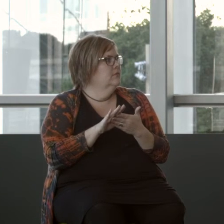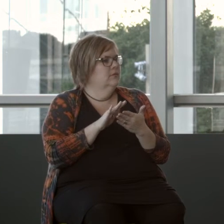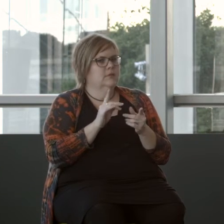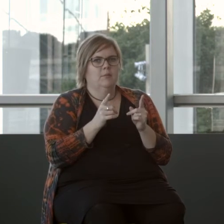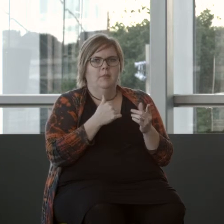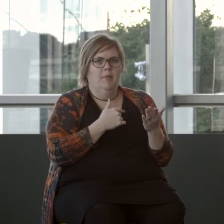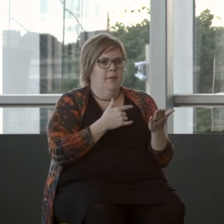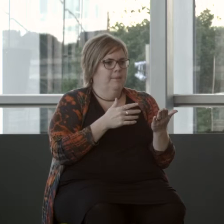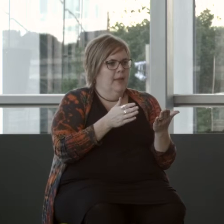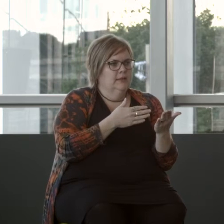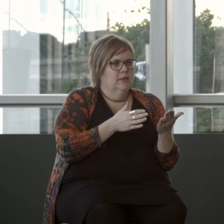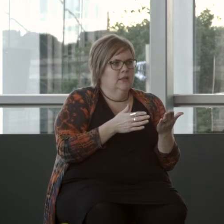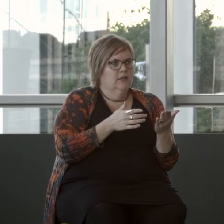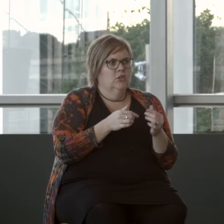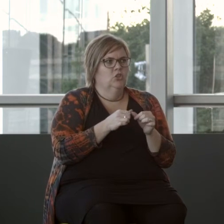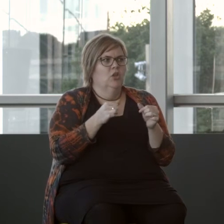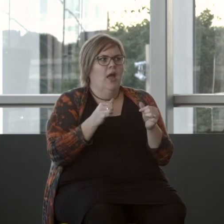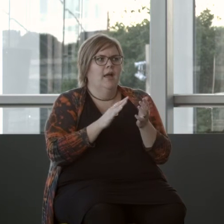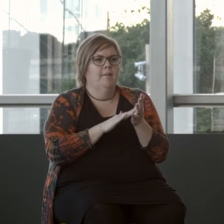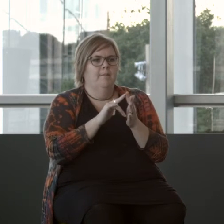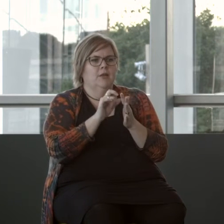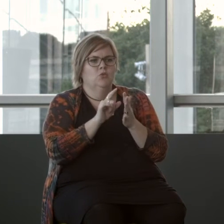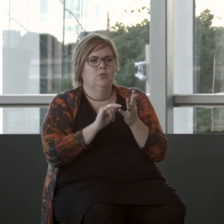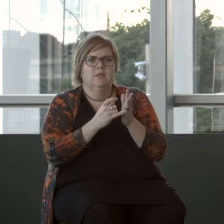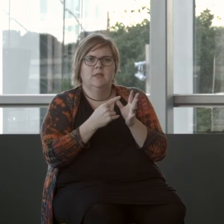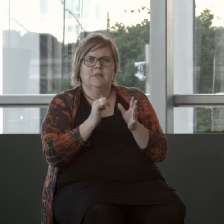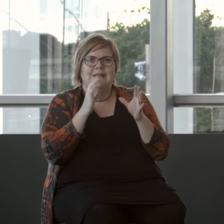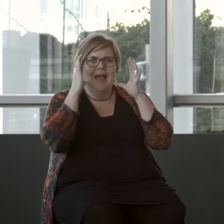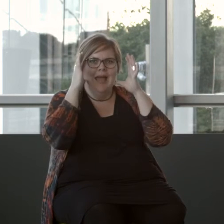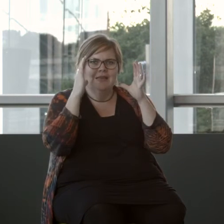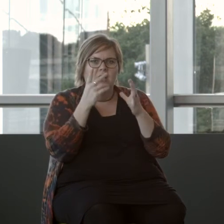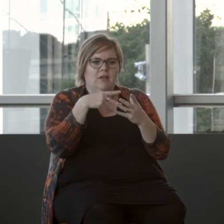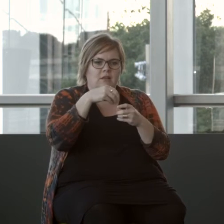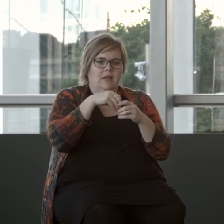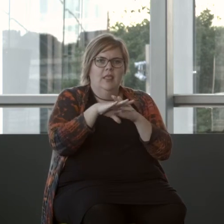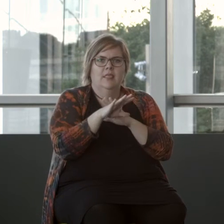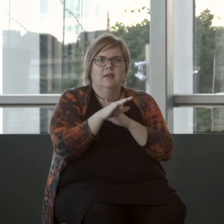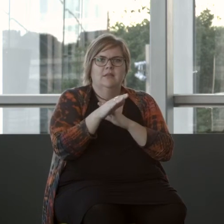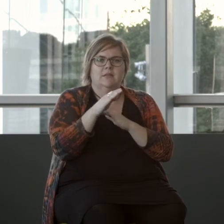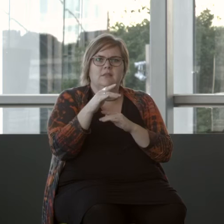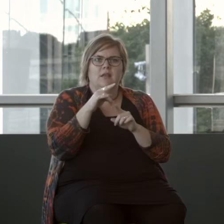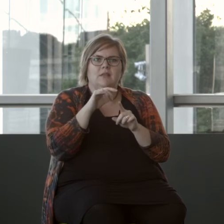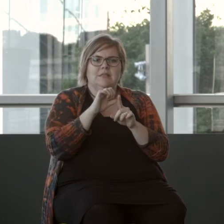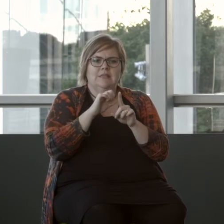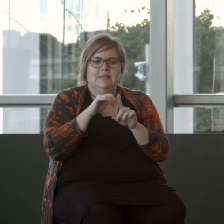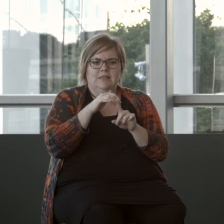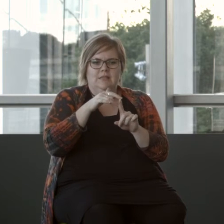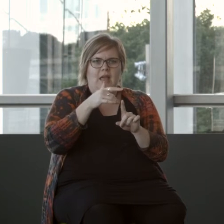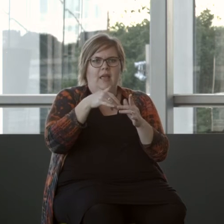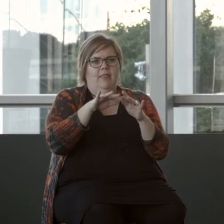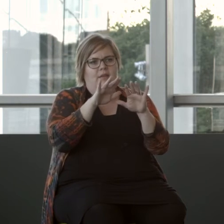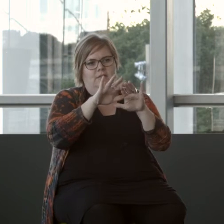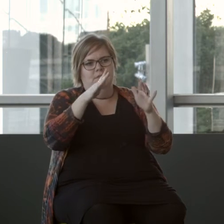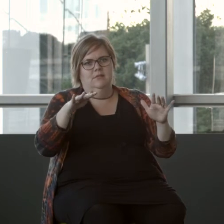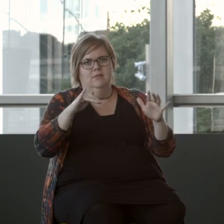painting a giant Medusa's head that was part of the scenery and you sort of were wondering why it was there, it got me thinking about how all